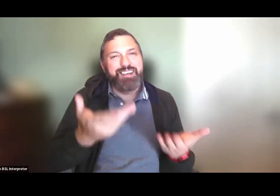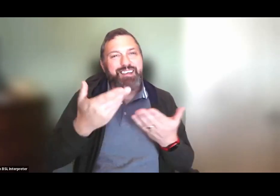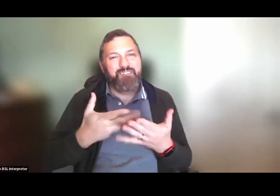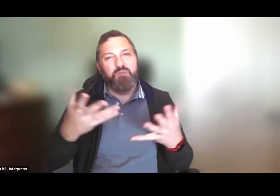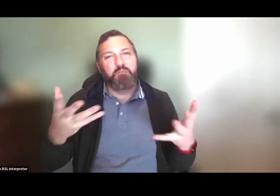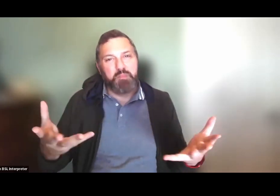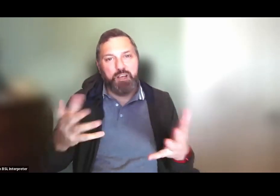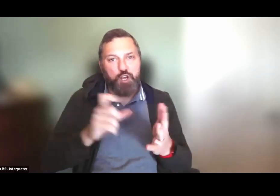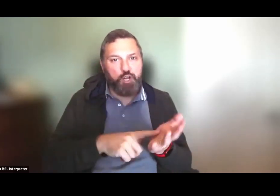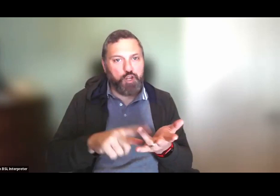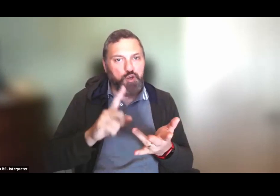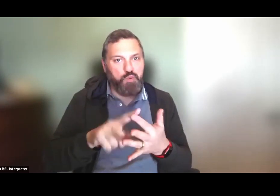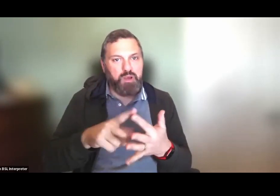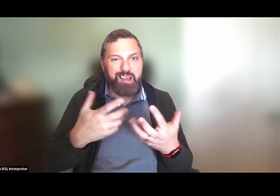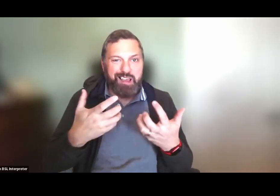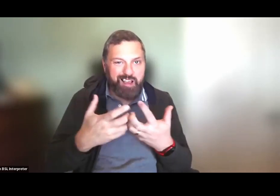how we can reinvent our economies.